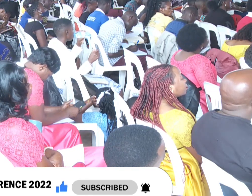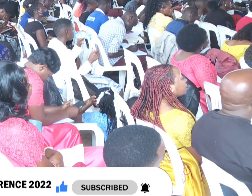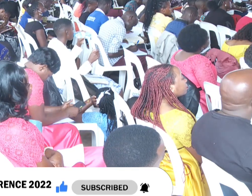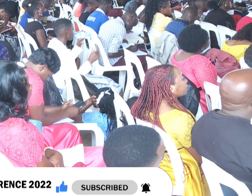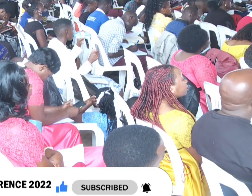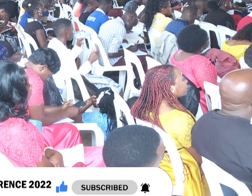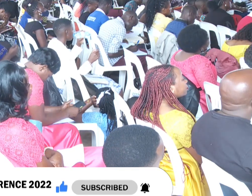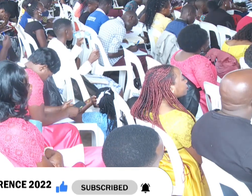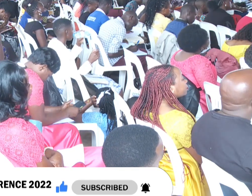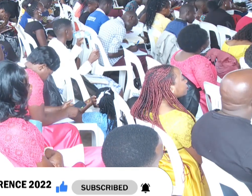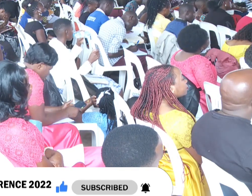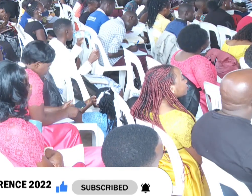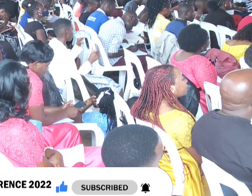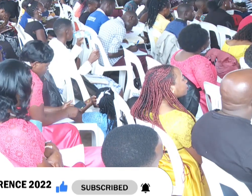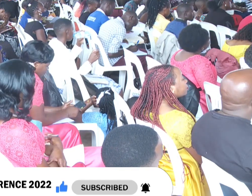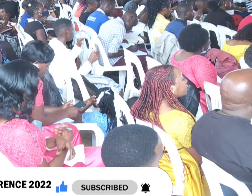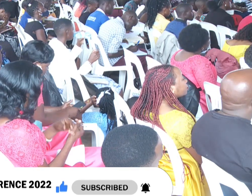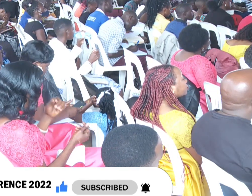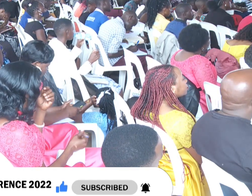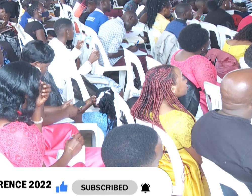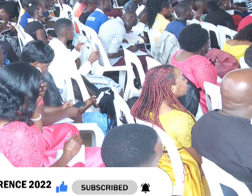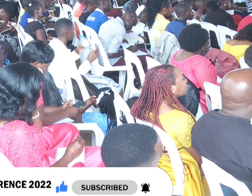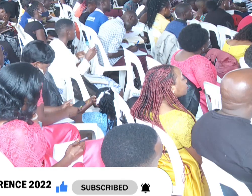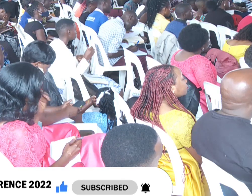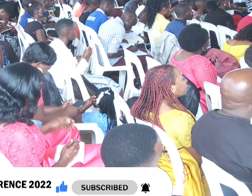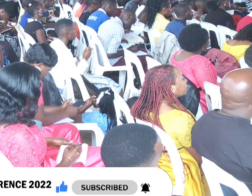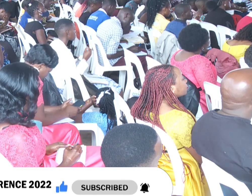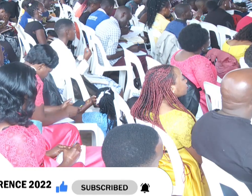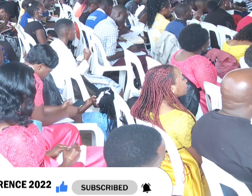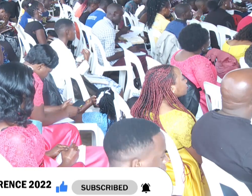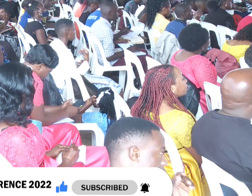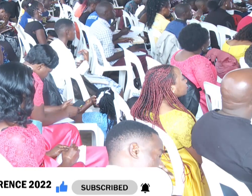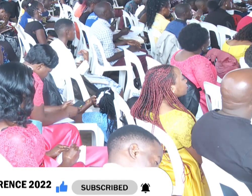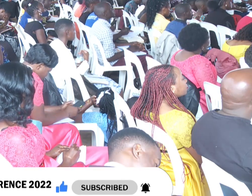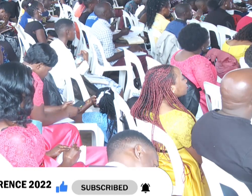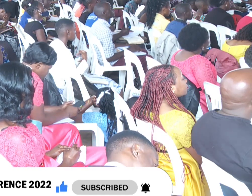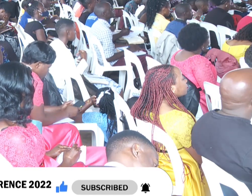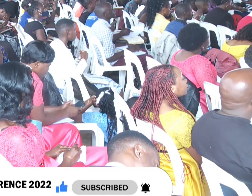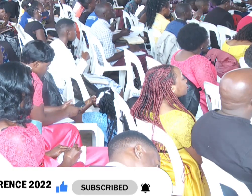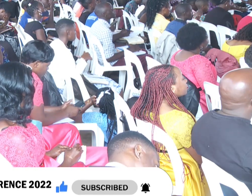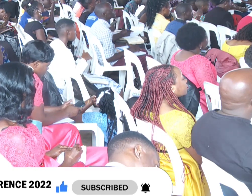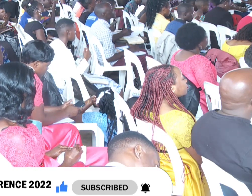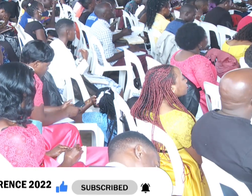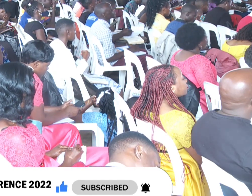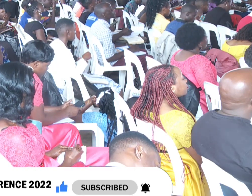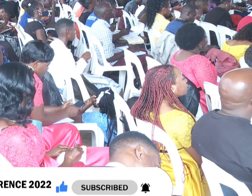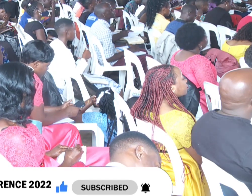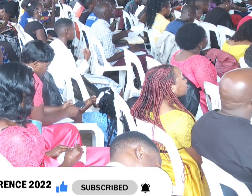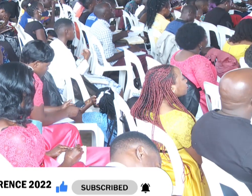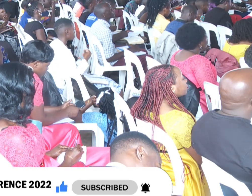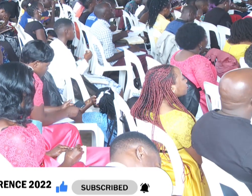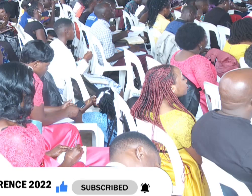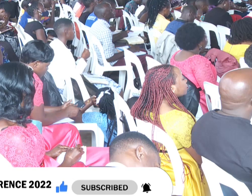They write about her thrice. The Bible writes about her